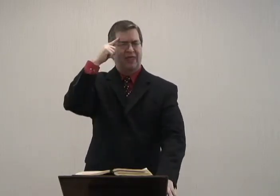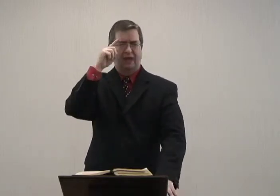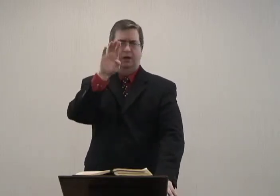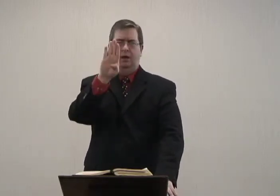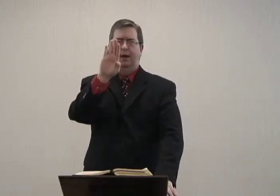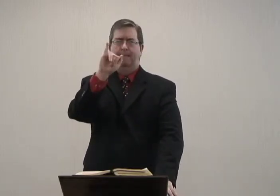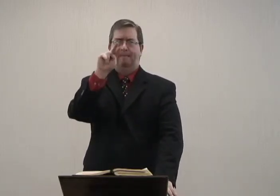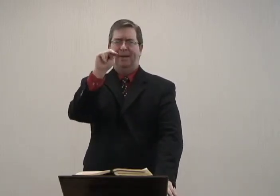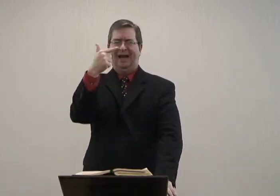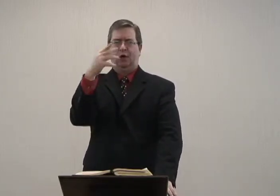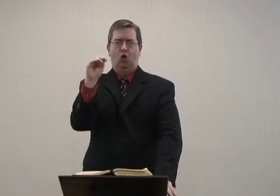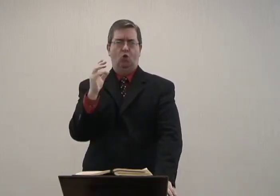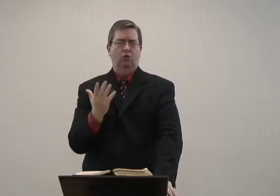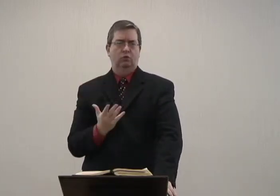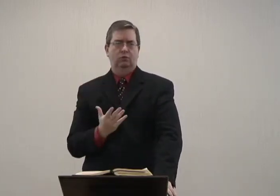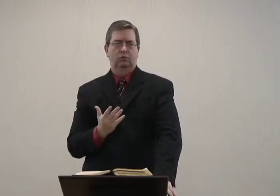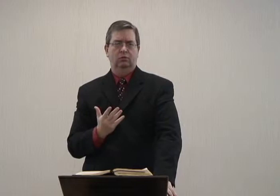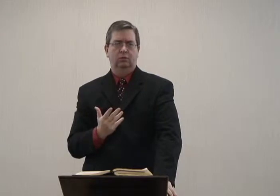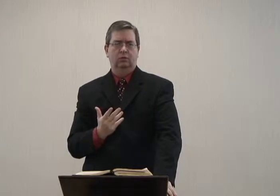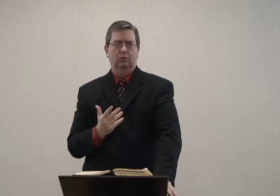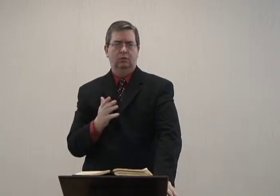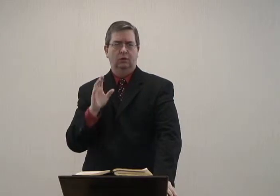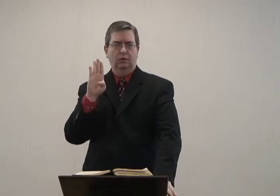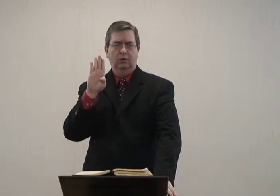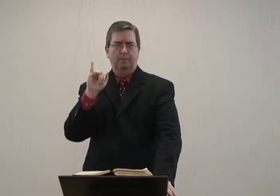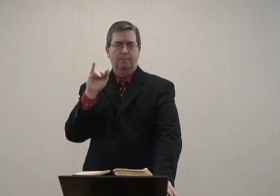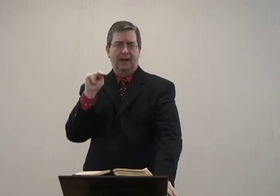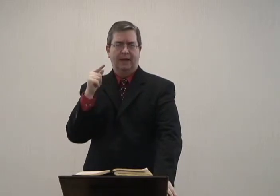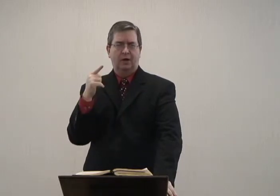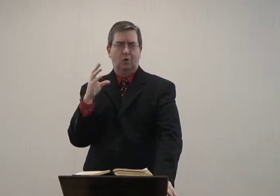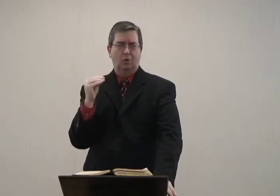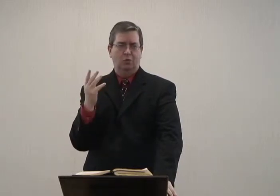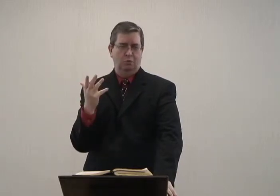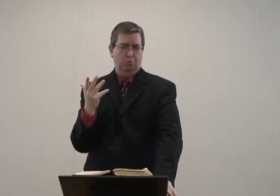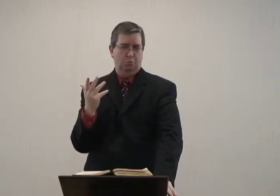I have a question for you. Go. What do you think of bingo?